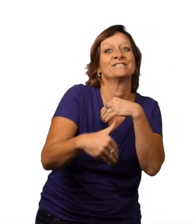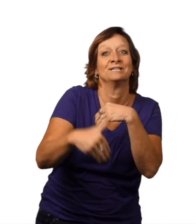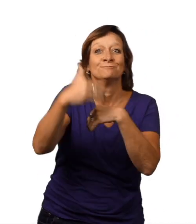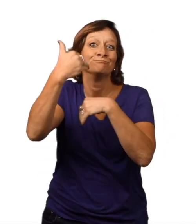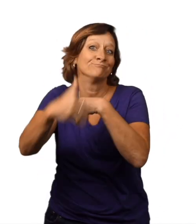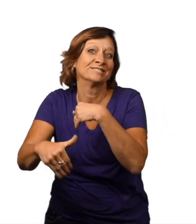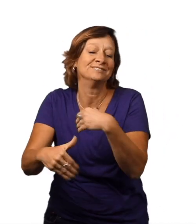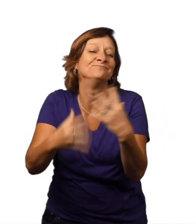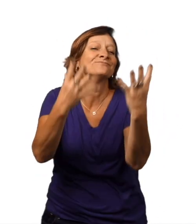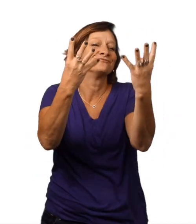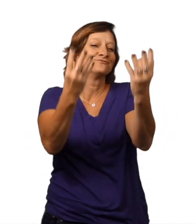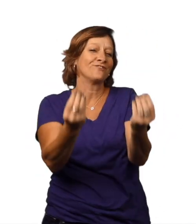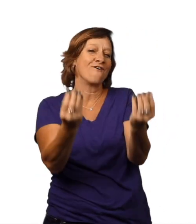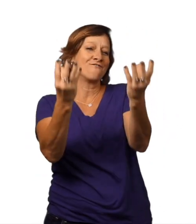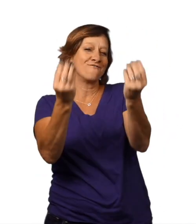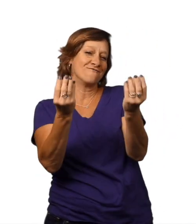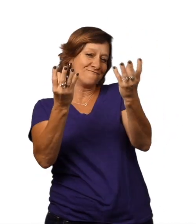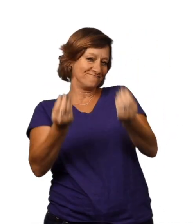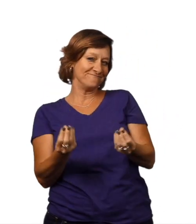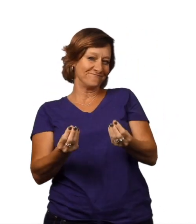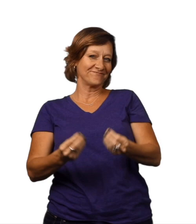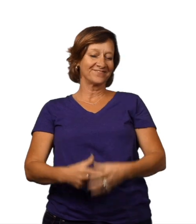Bread, bread. Soft, soft, soft.